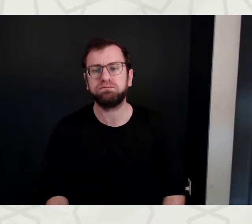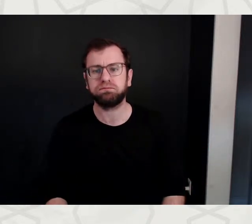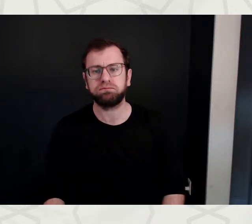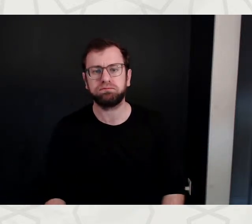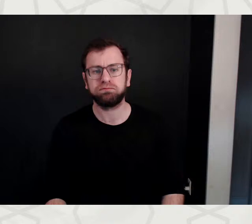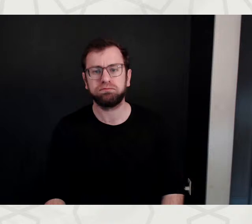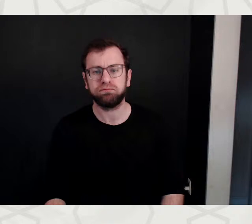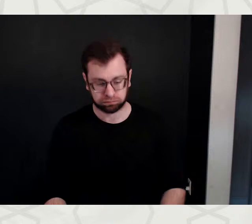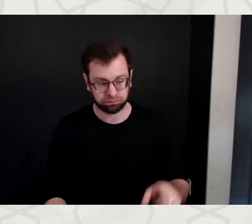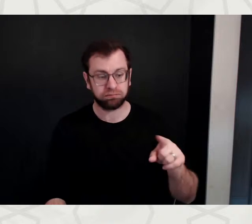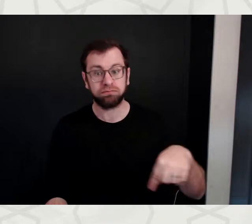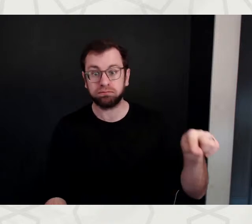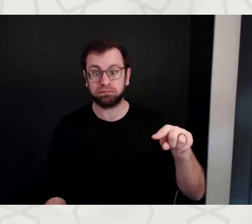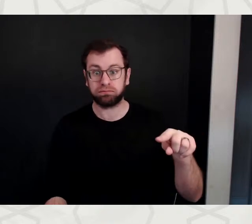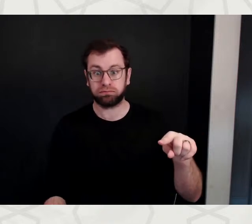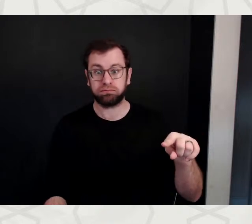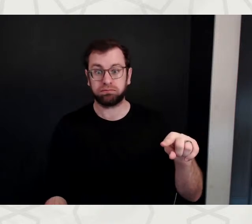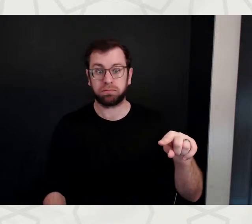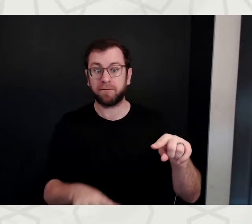They uncovered